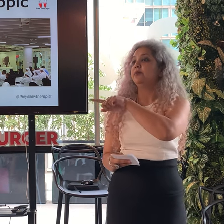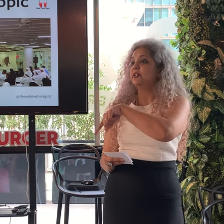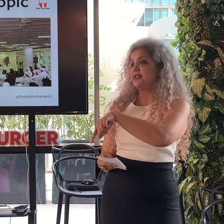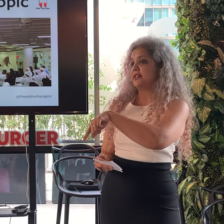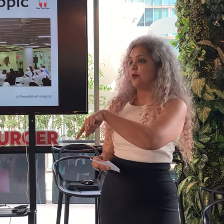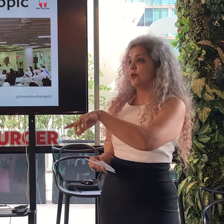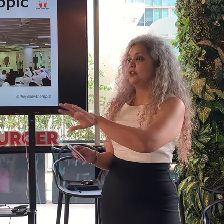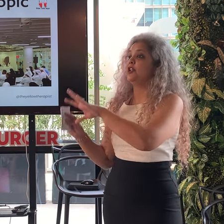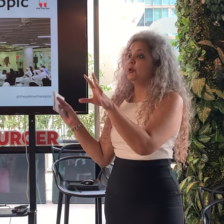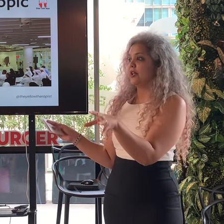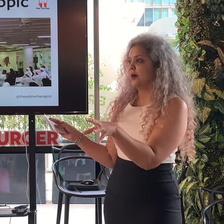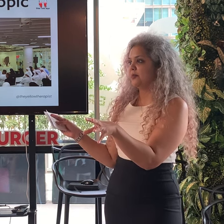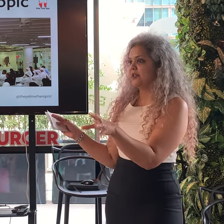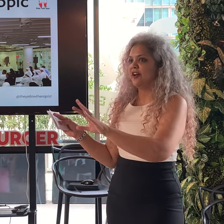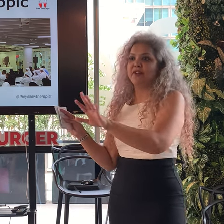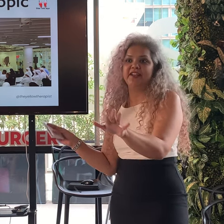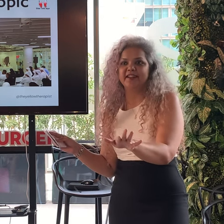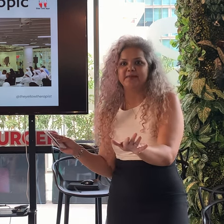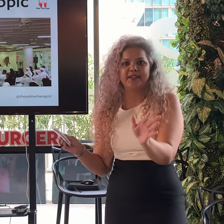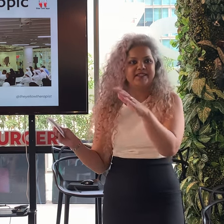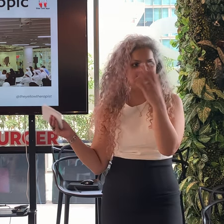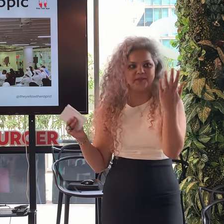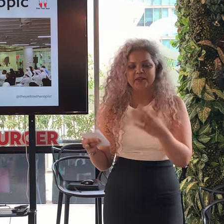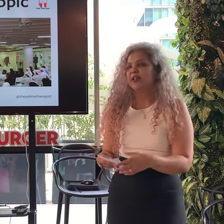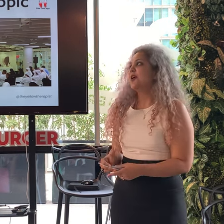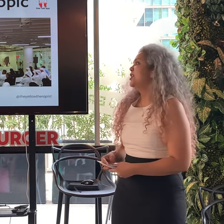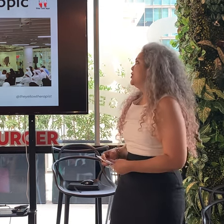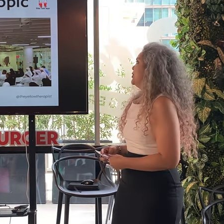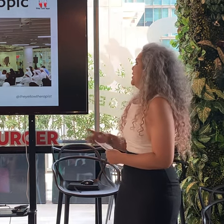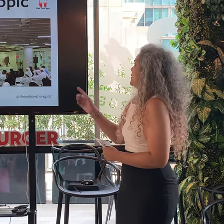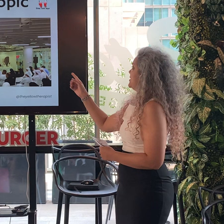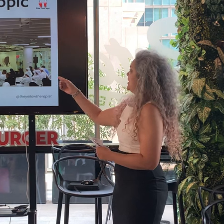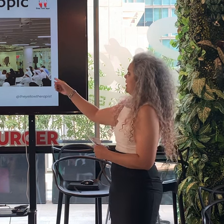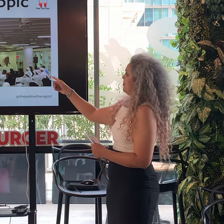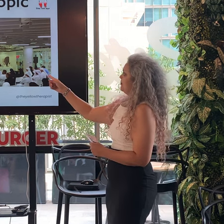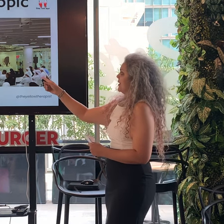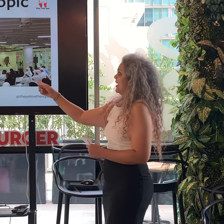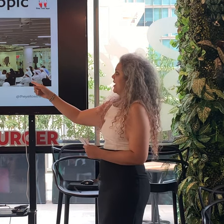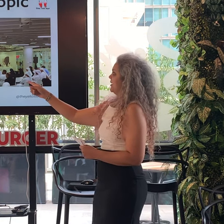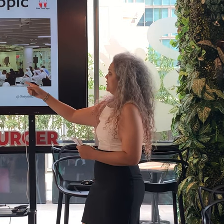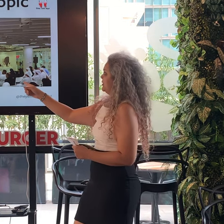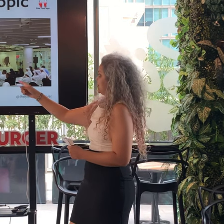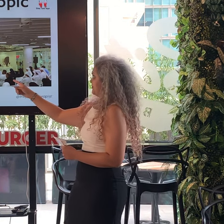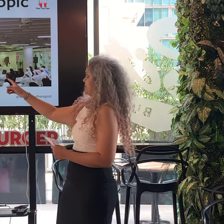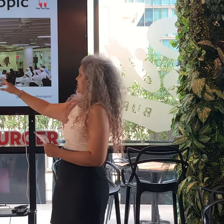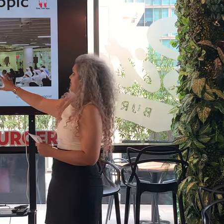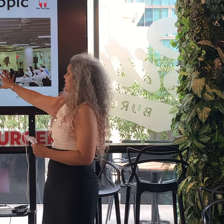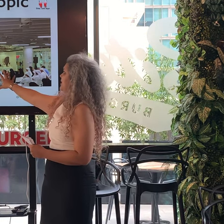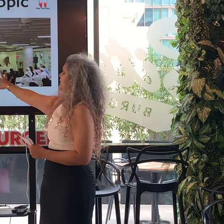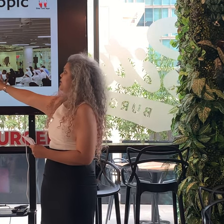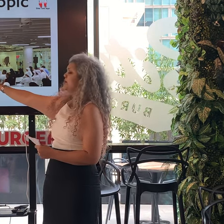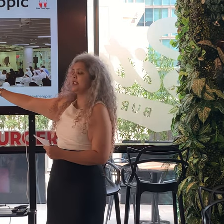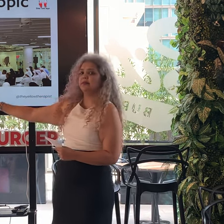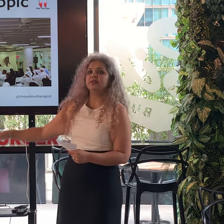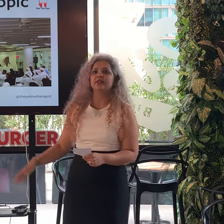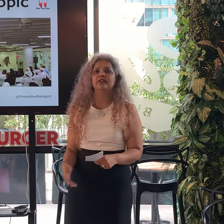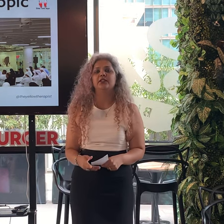Emirates Tower, the youth hub. A very nice place there. So it was there. And there are two teams. The